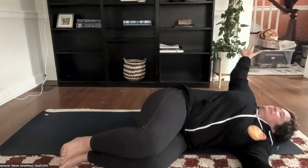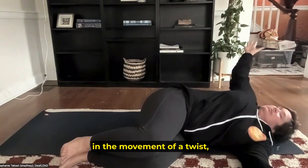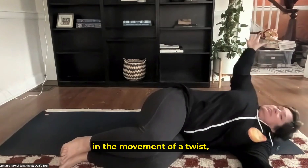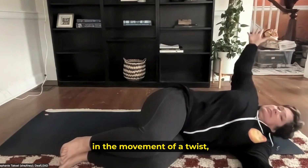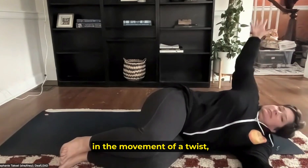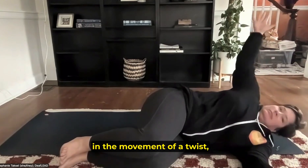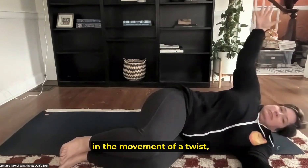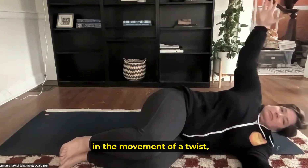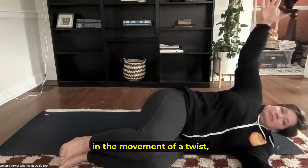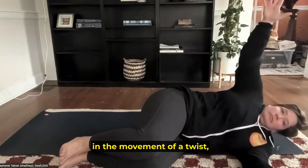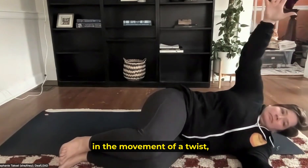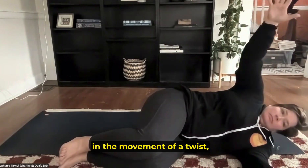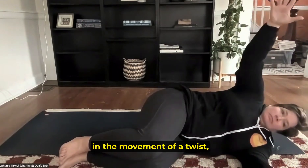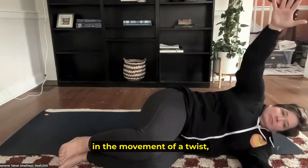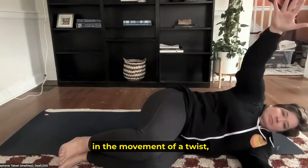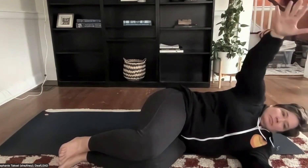in the movement of a twist.